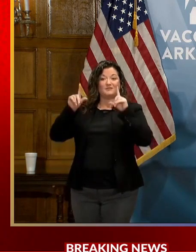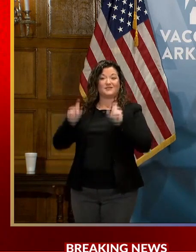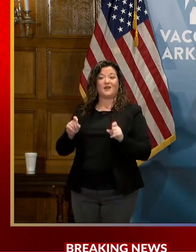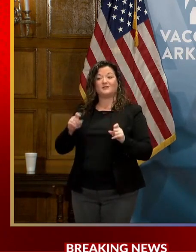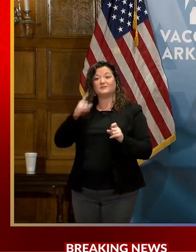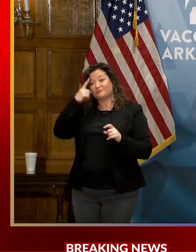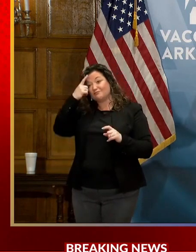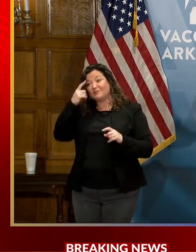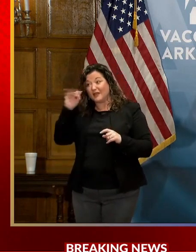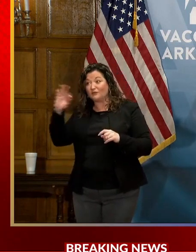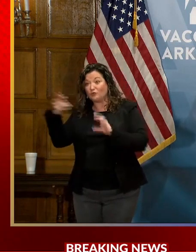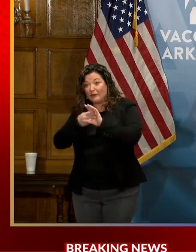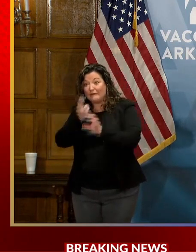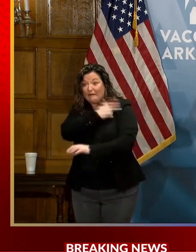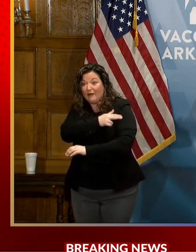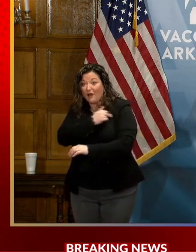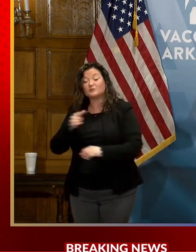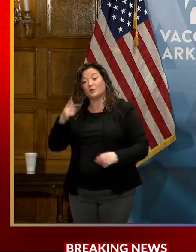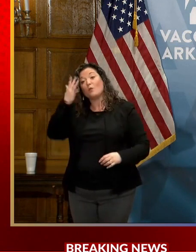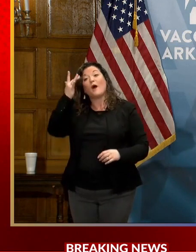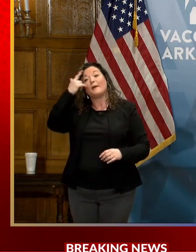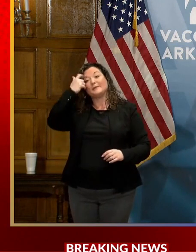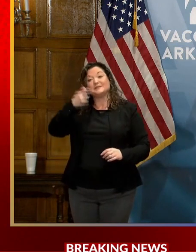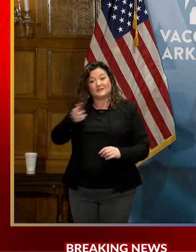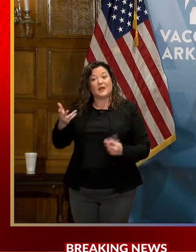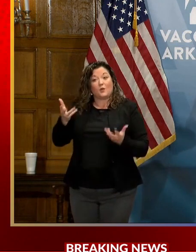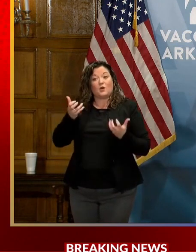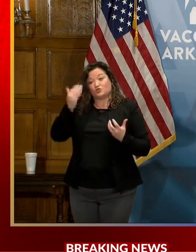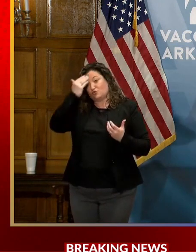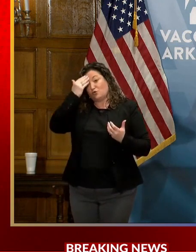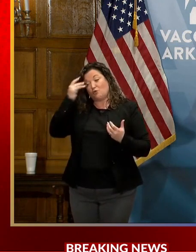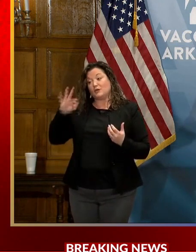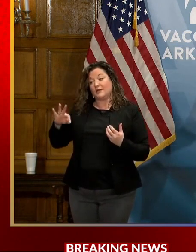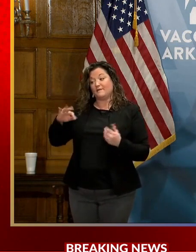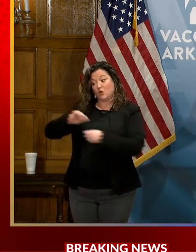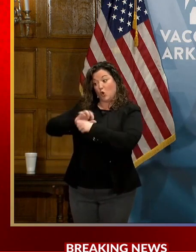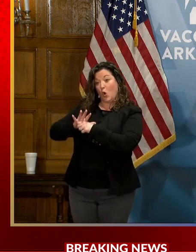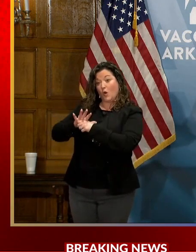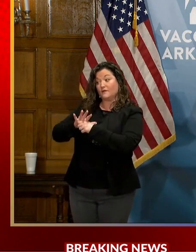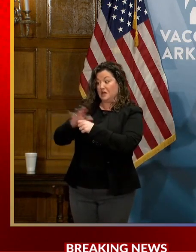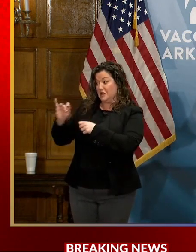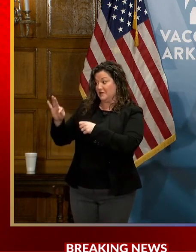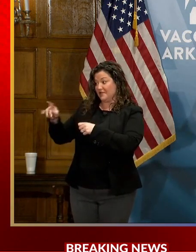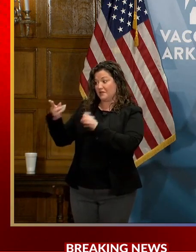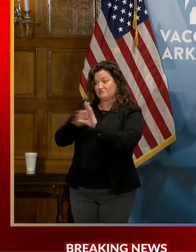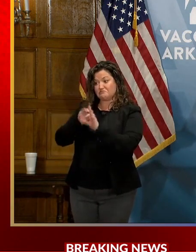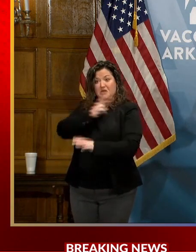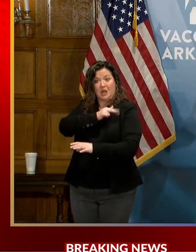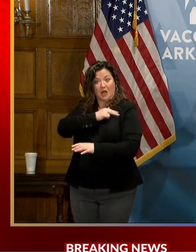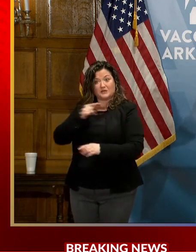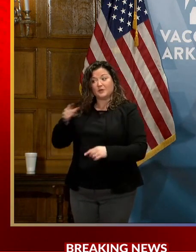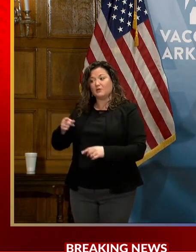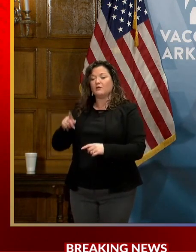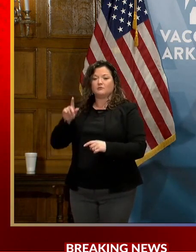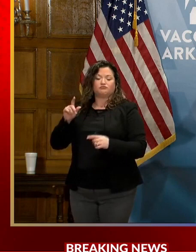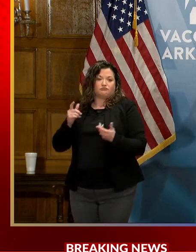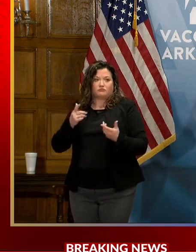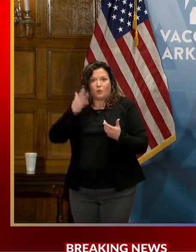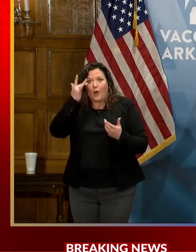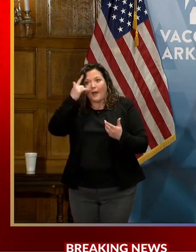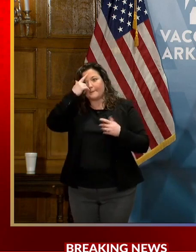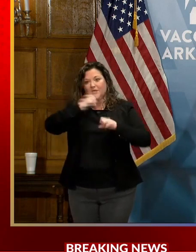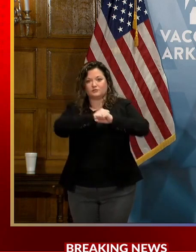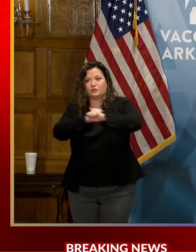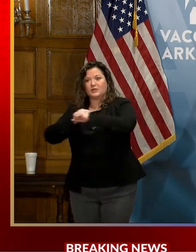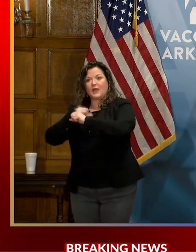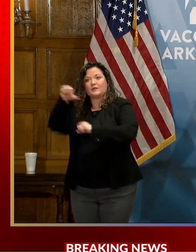if somebody is positive for COVID. If they're going to admit them, that's a responsibility they would have to their staff and to the other